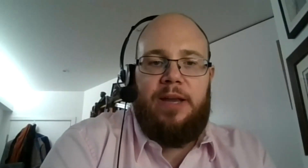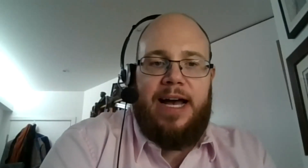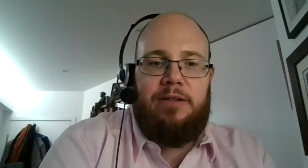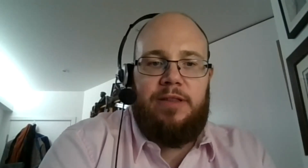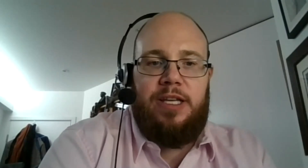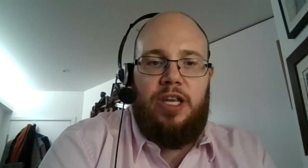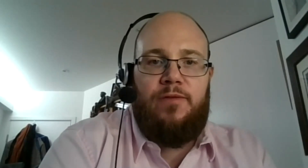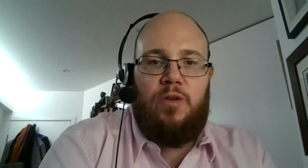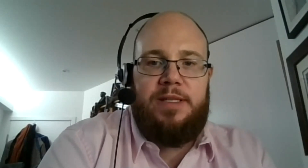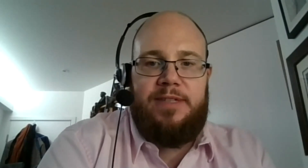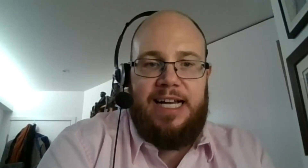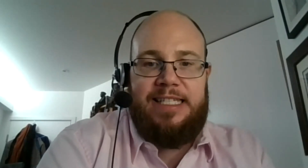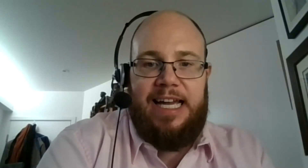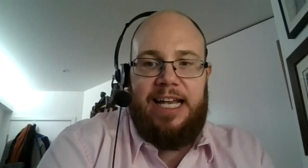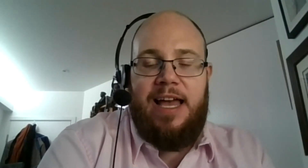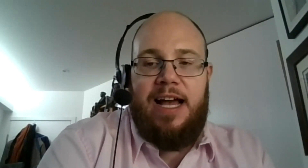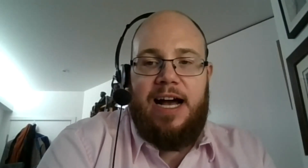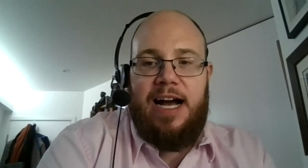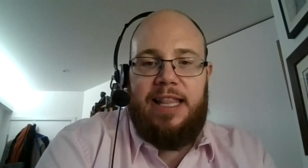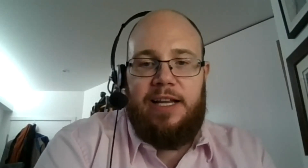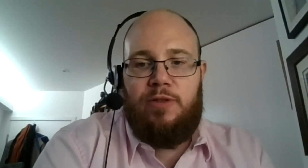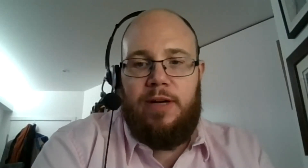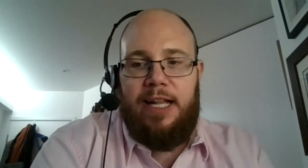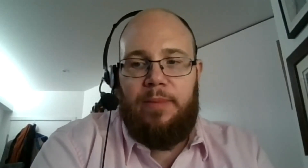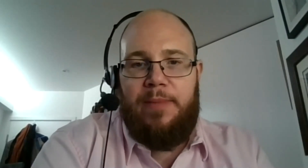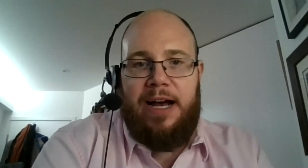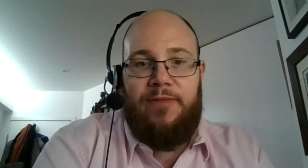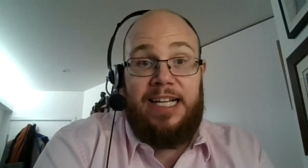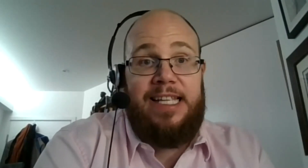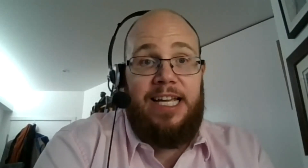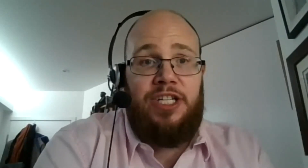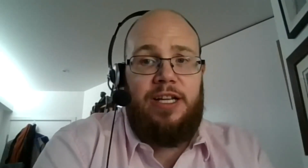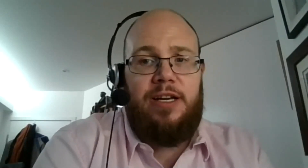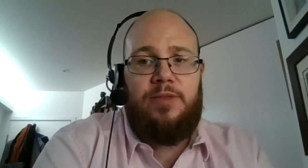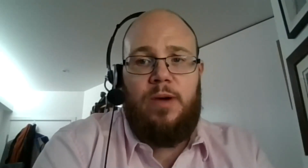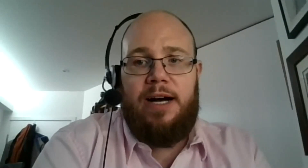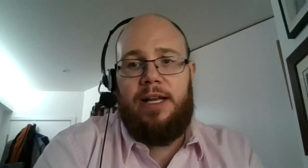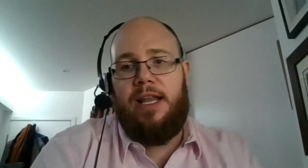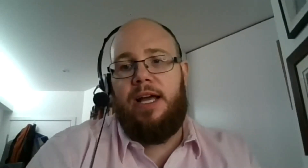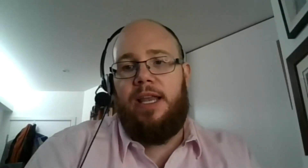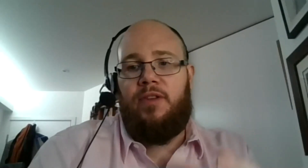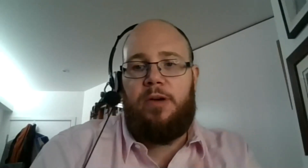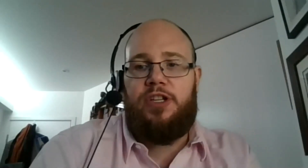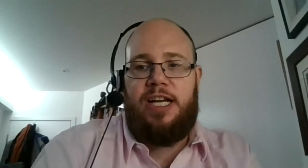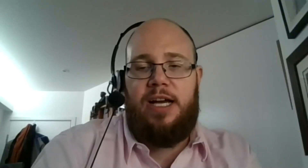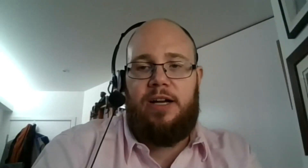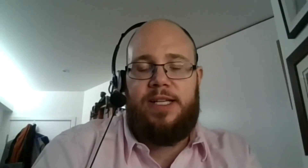about the new forms of testing, and then I'll talk a little bit about vaccination as well. And if you put